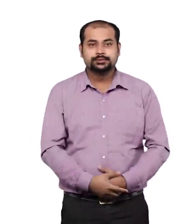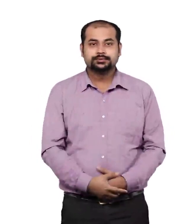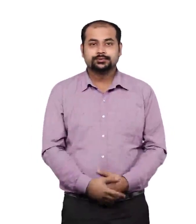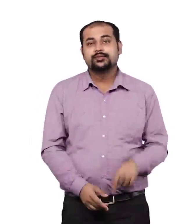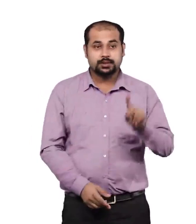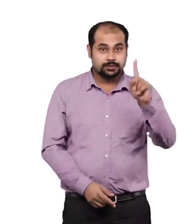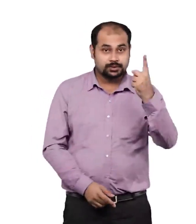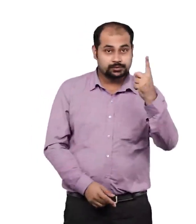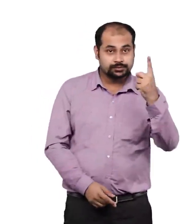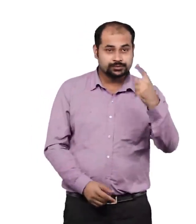Step 1.